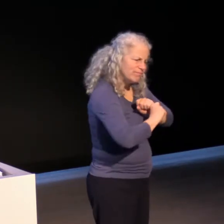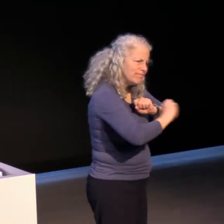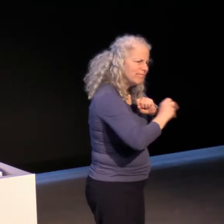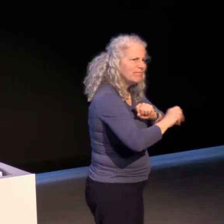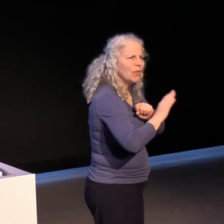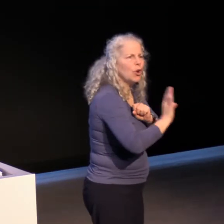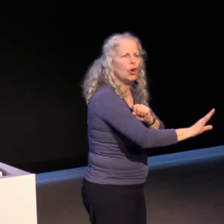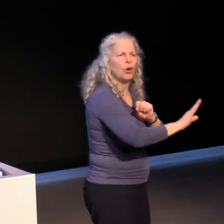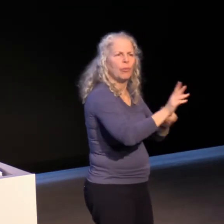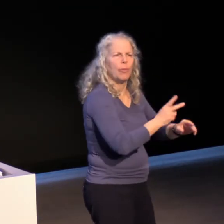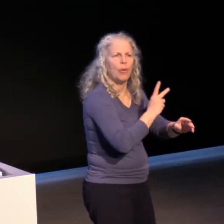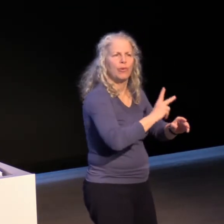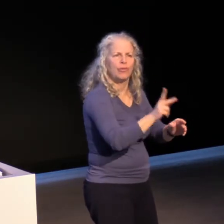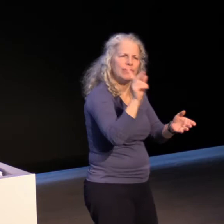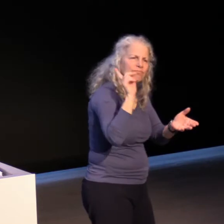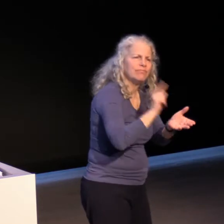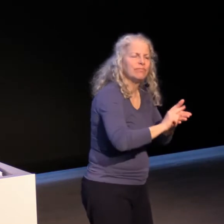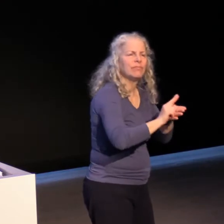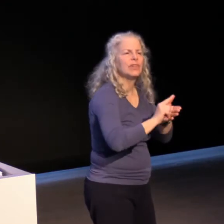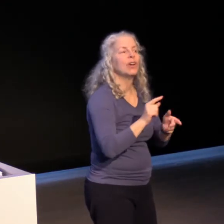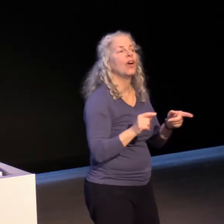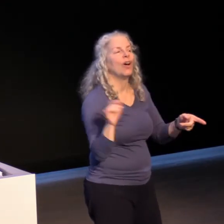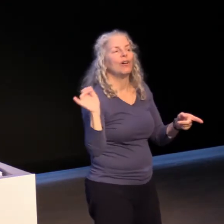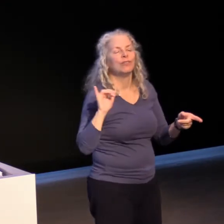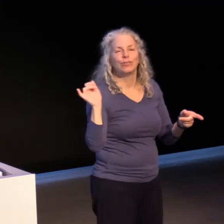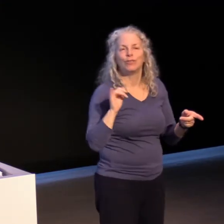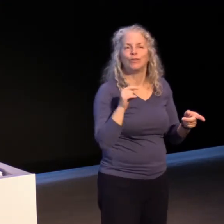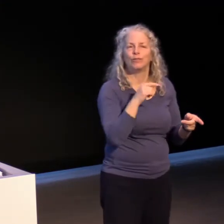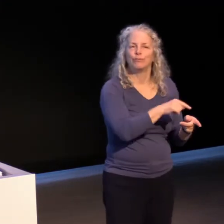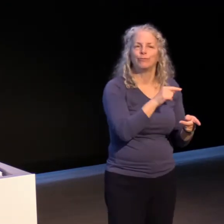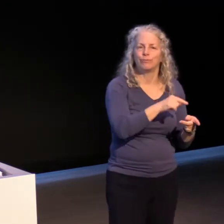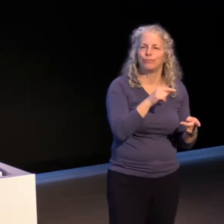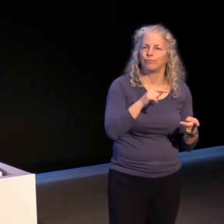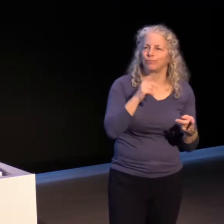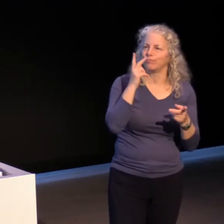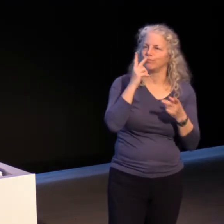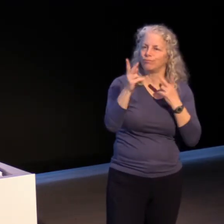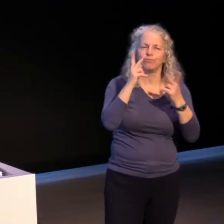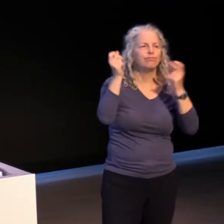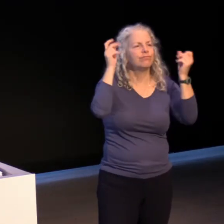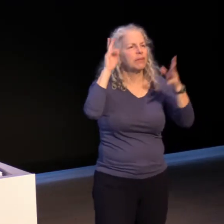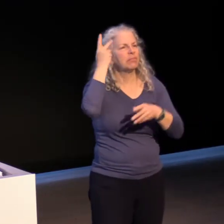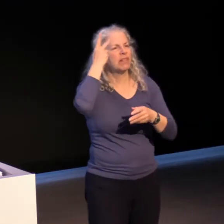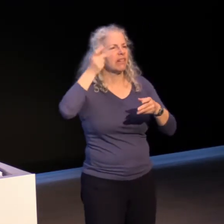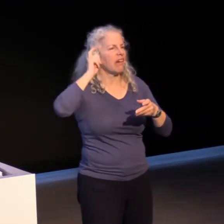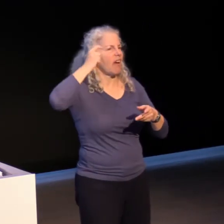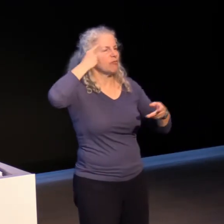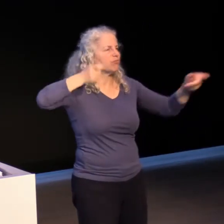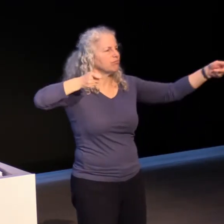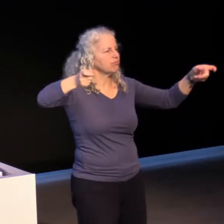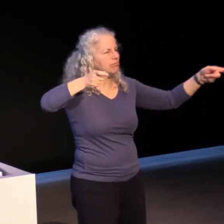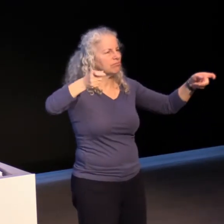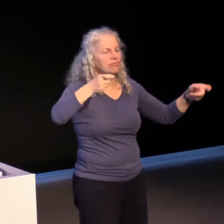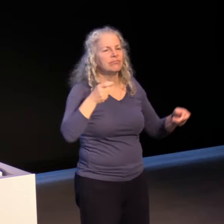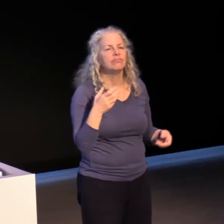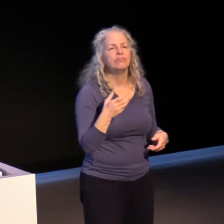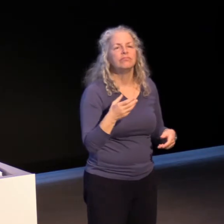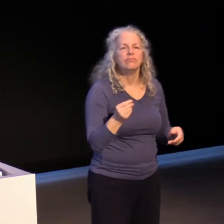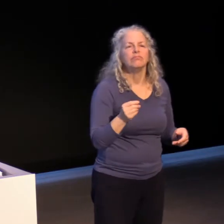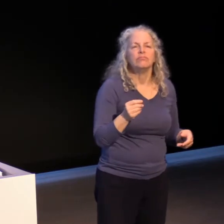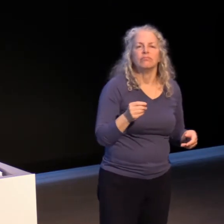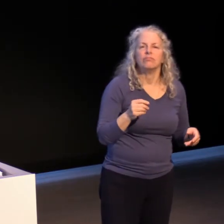was paraded before the New Republic's political leadership and the Old Empire's